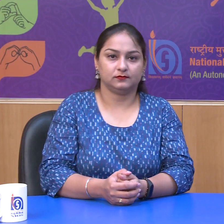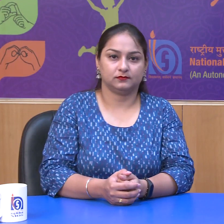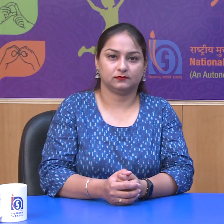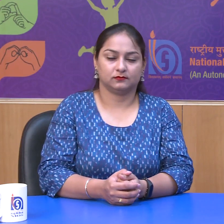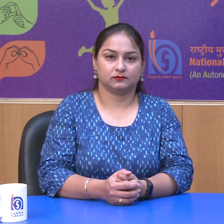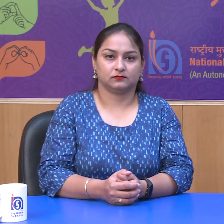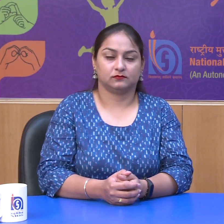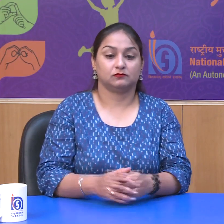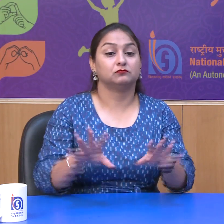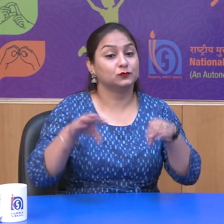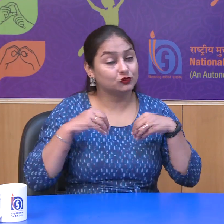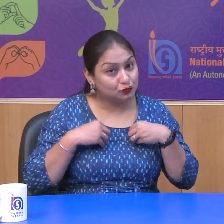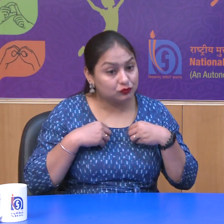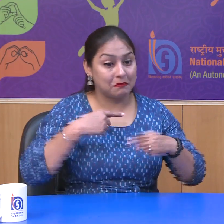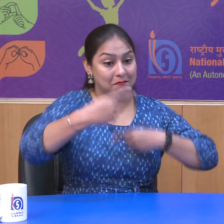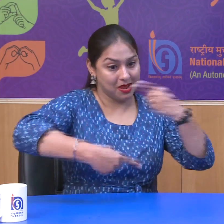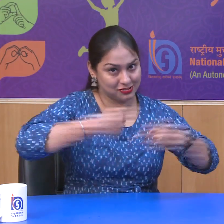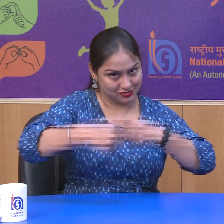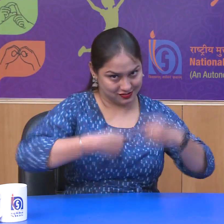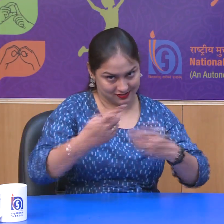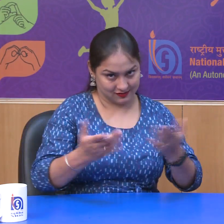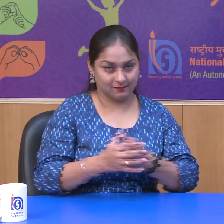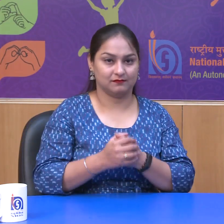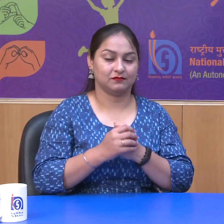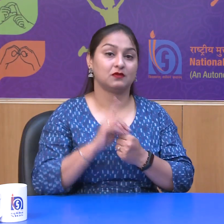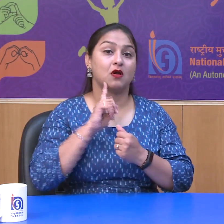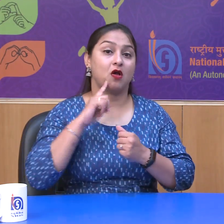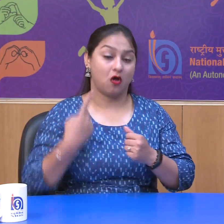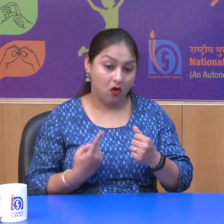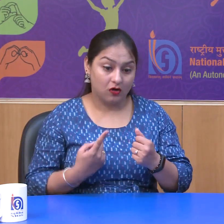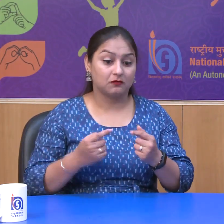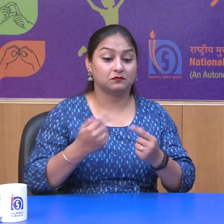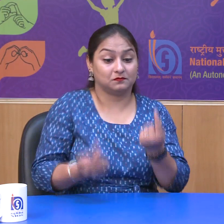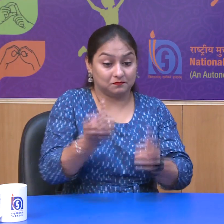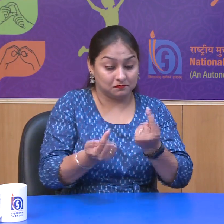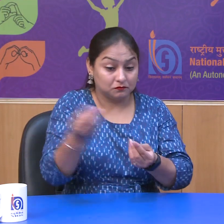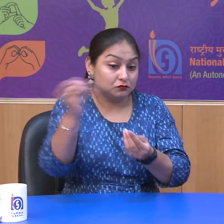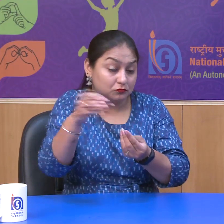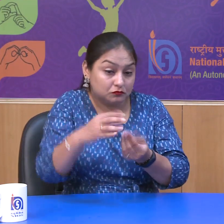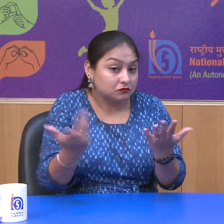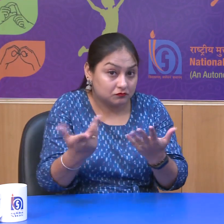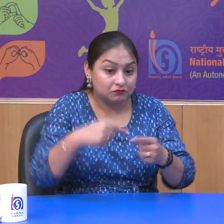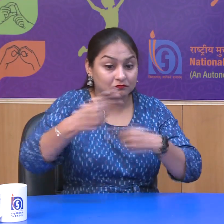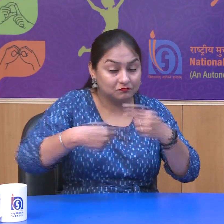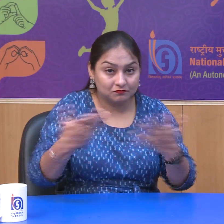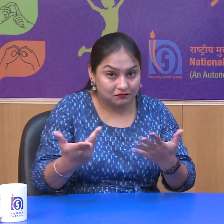use of machinery, modern agricultural inputs like high